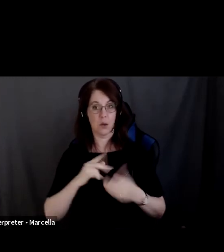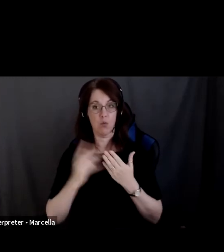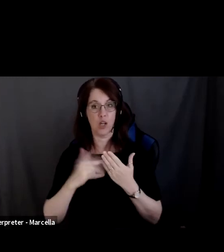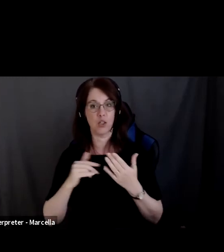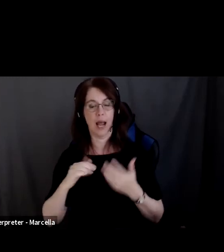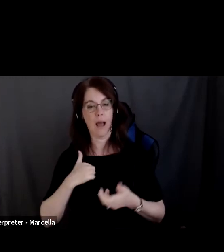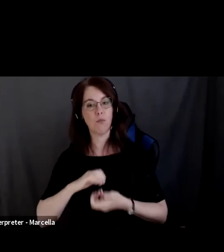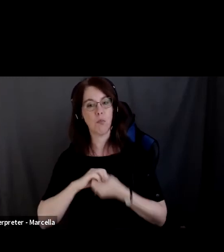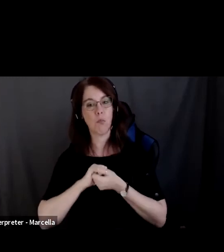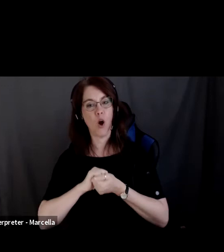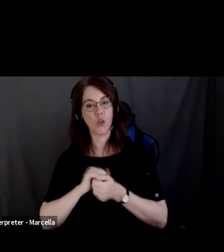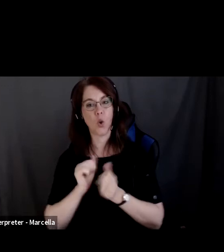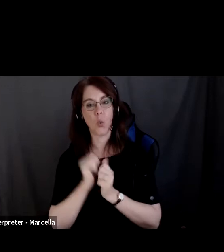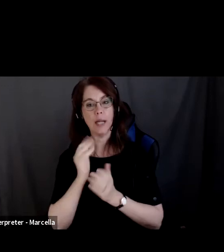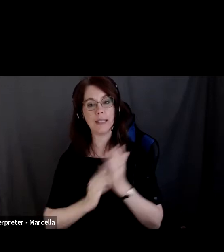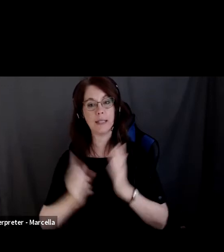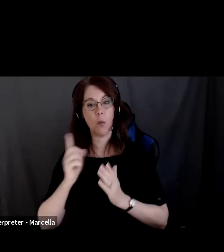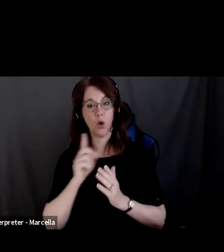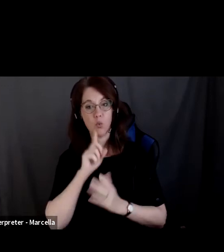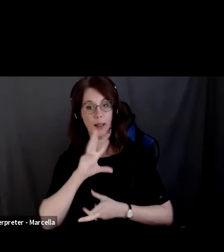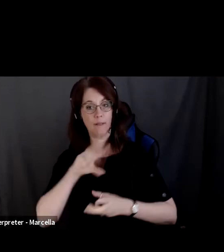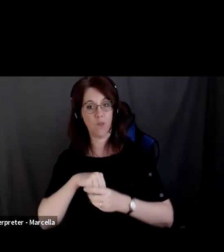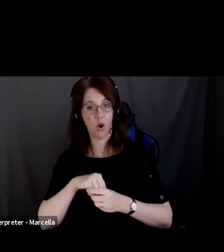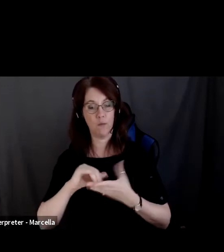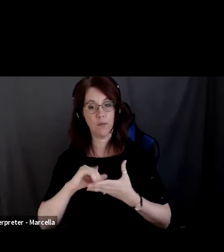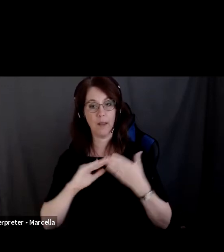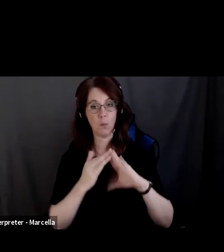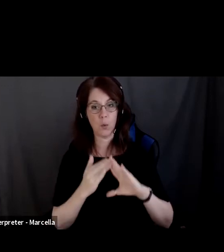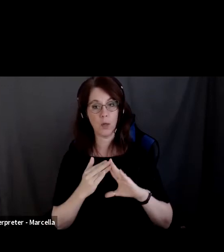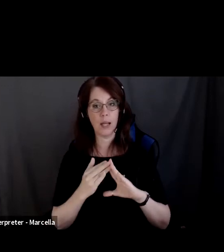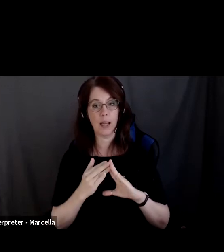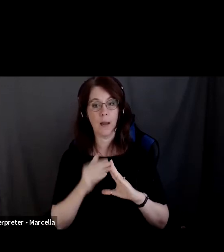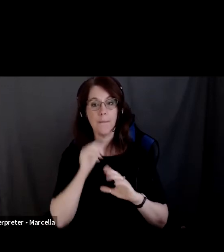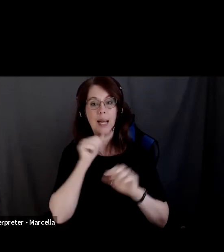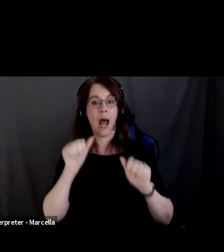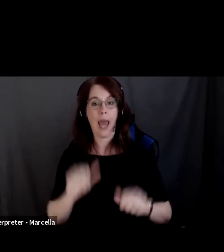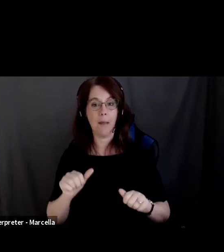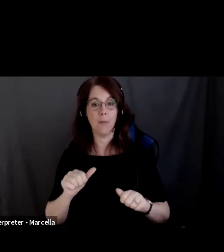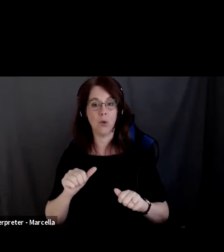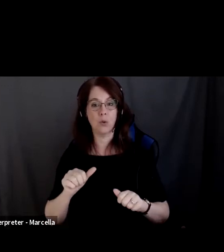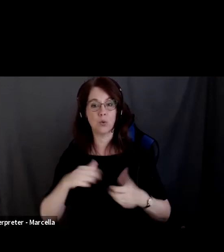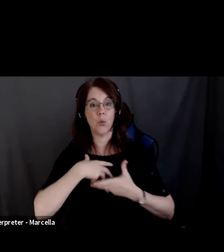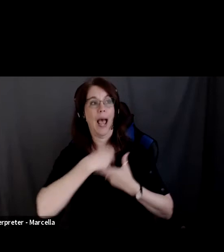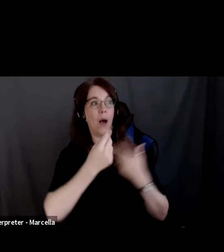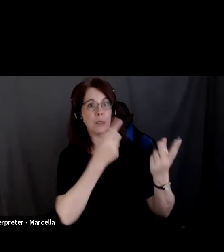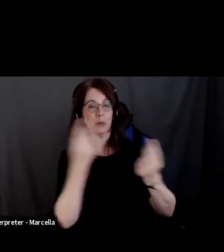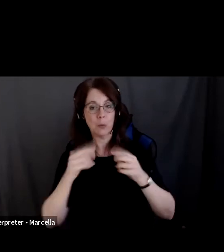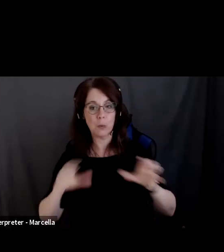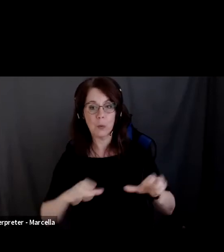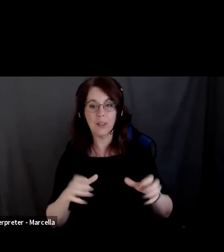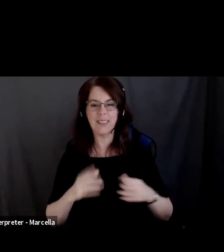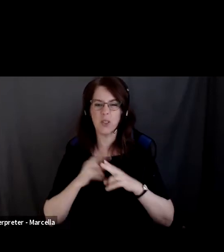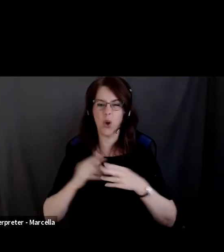is very involved in the community, but not able to do as much as they would like. It's an organization here called